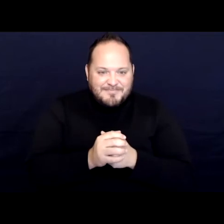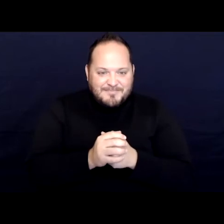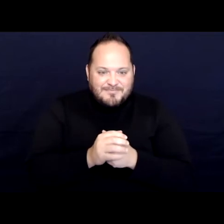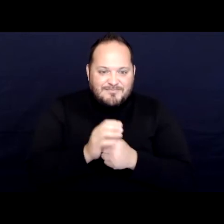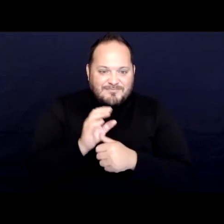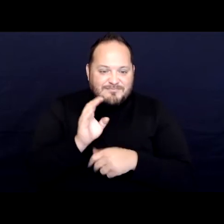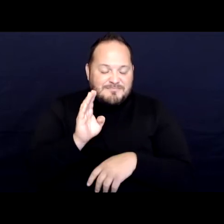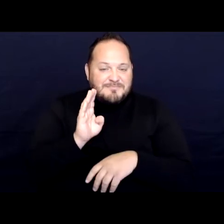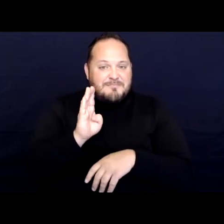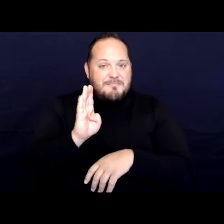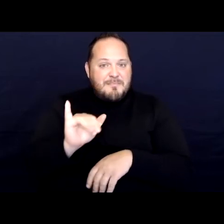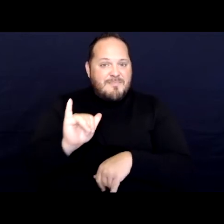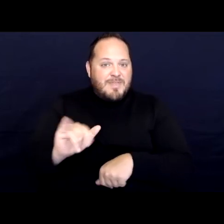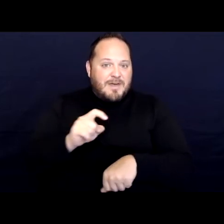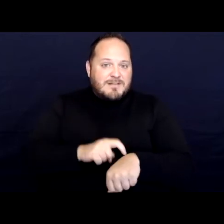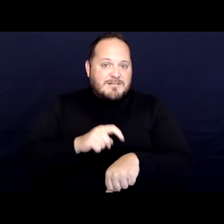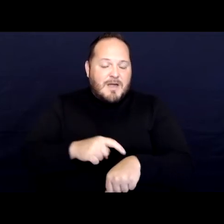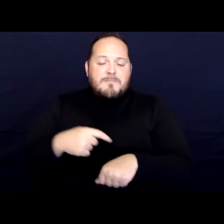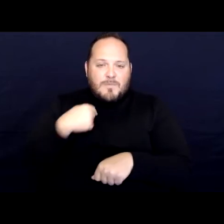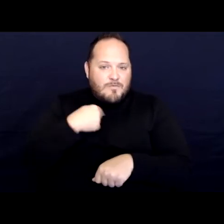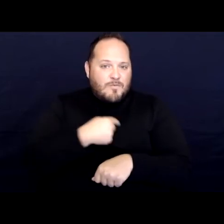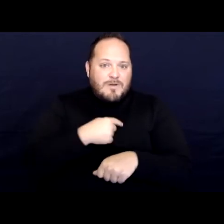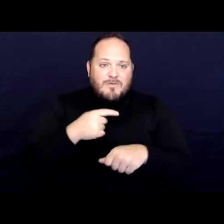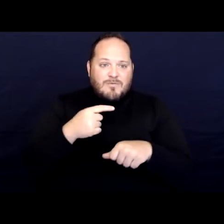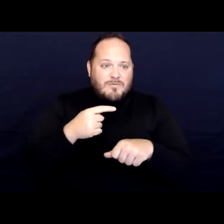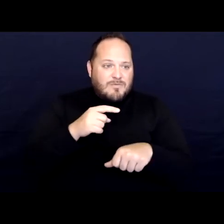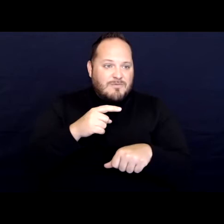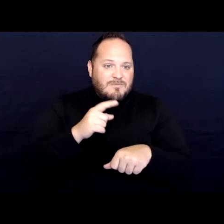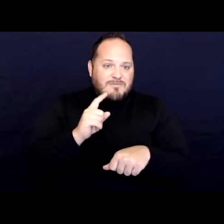by that time, we were completely remote, and we were